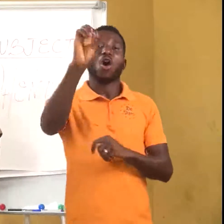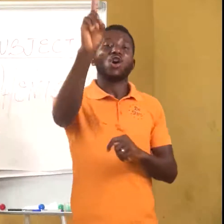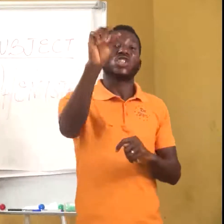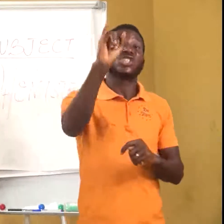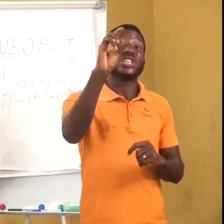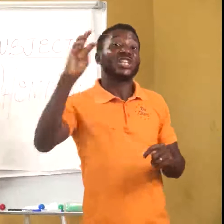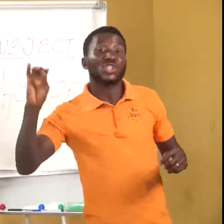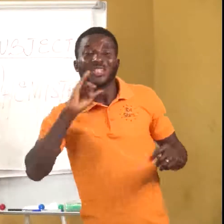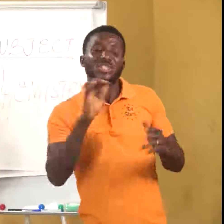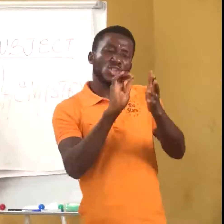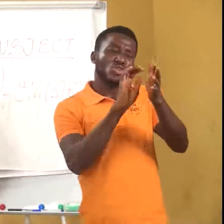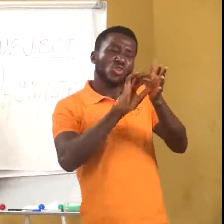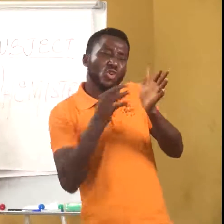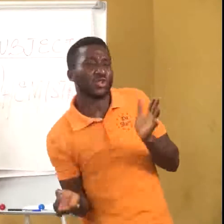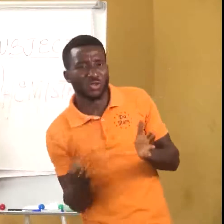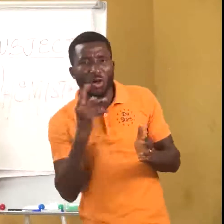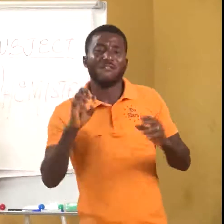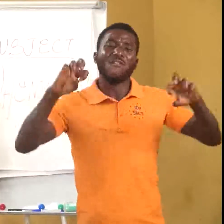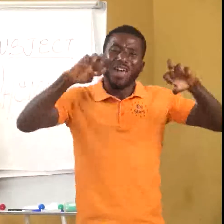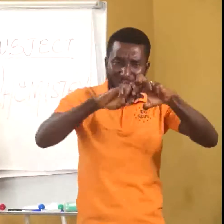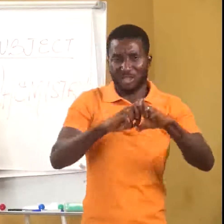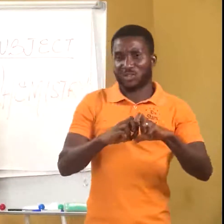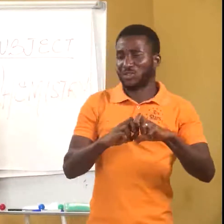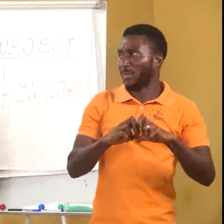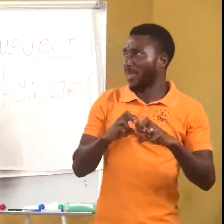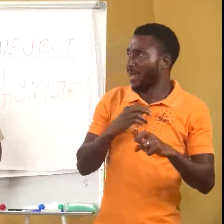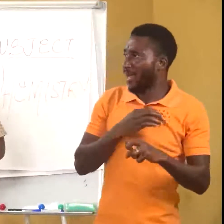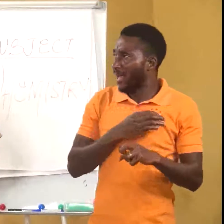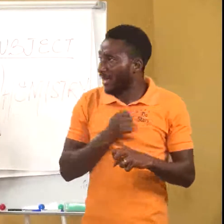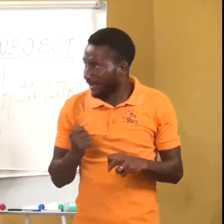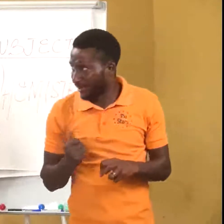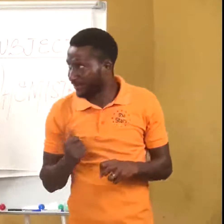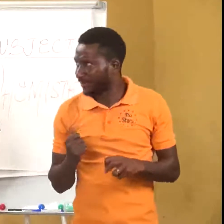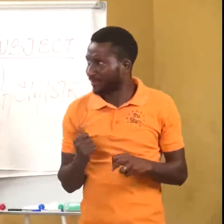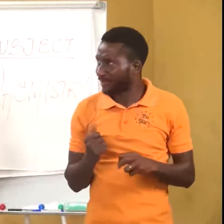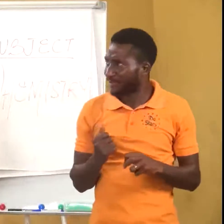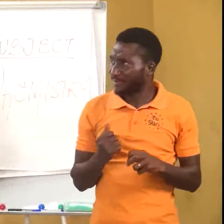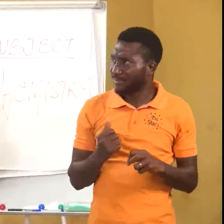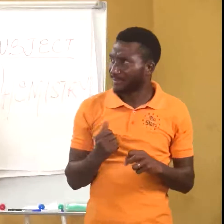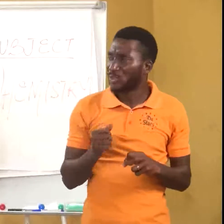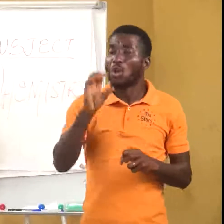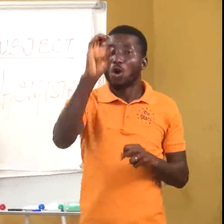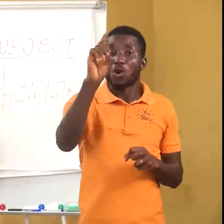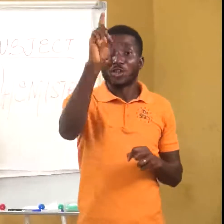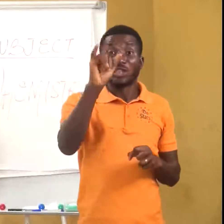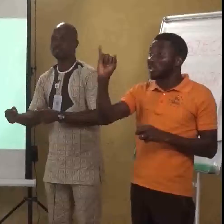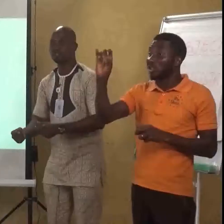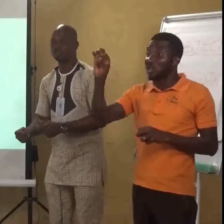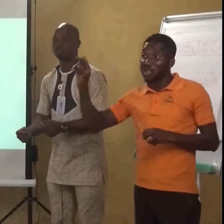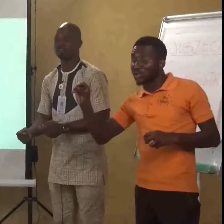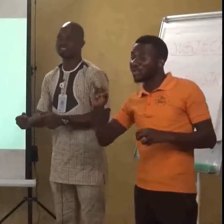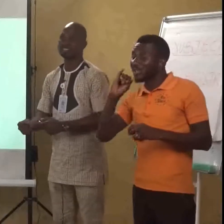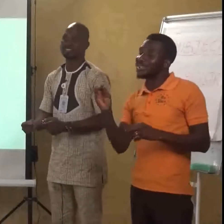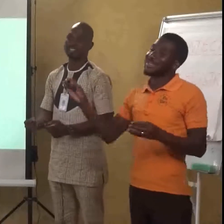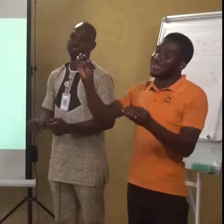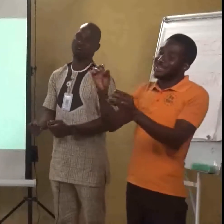of electron and reduction is the gain of electron. Oxidation is the loss of electron and